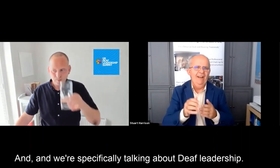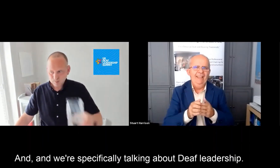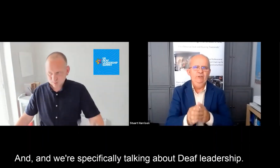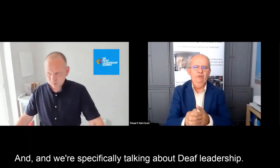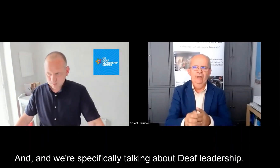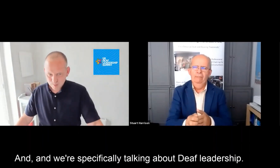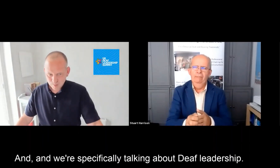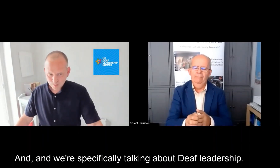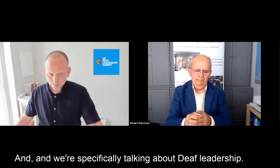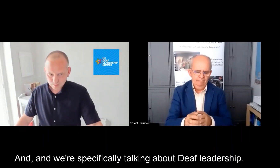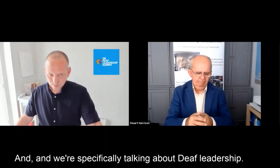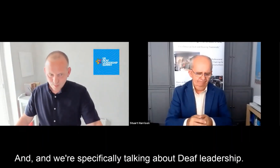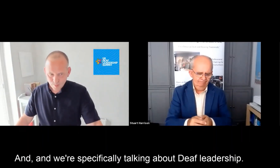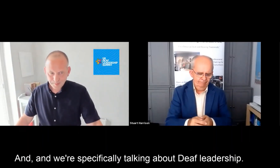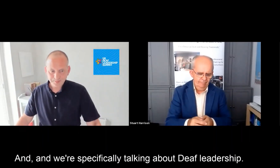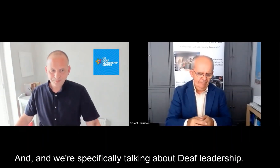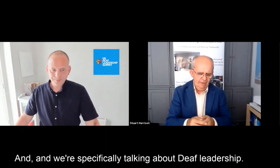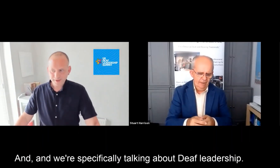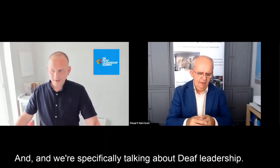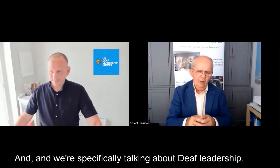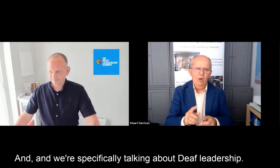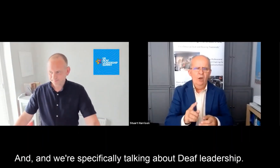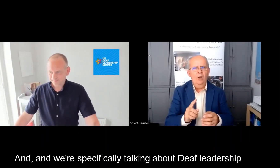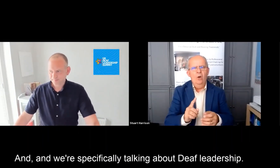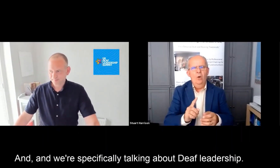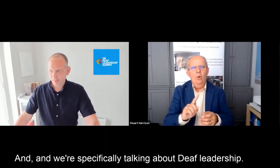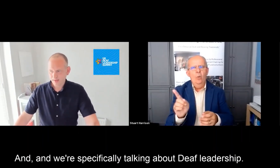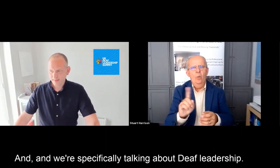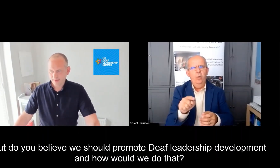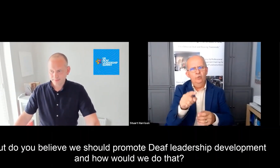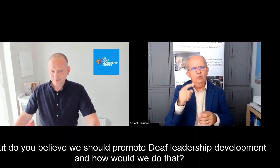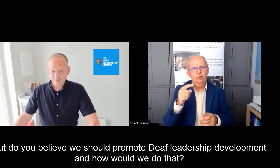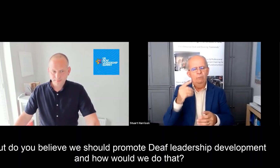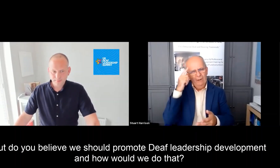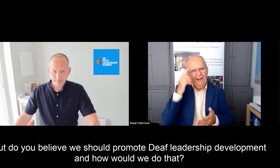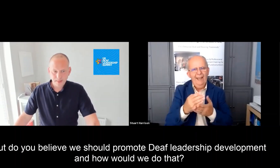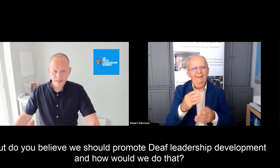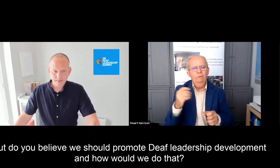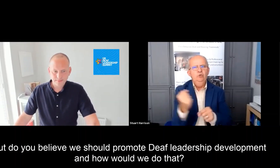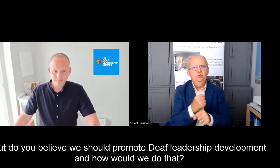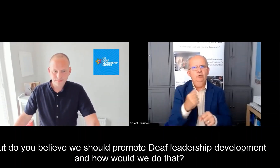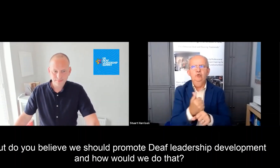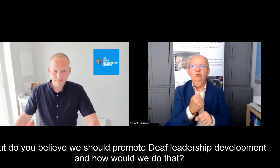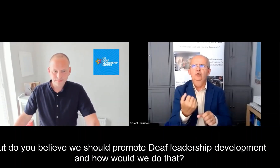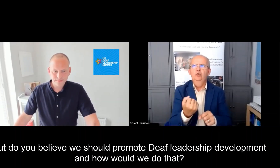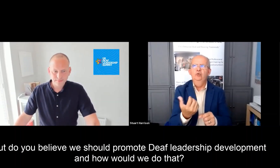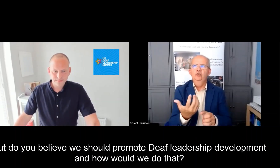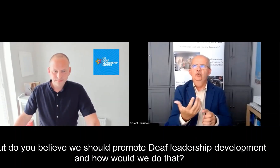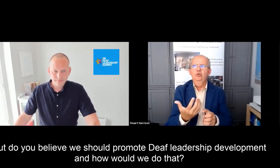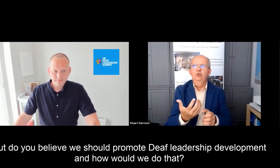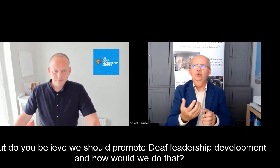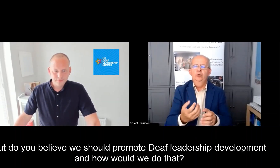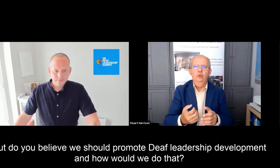and we're specifically talking about deaf leadership. But do you believe we